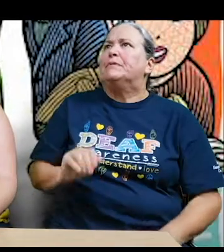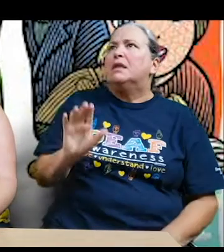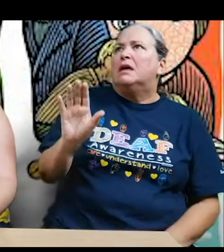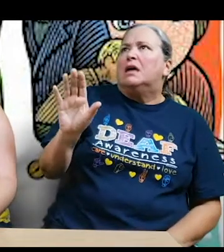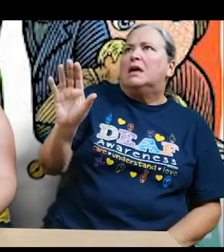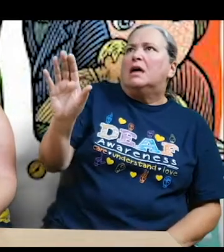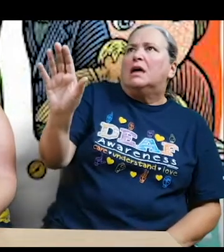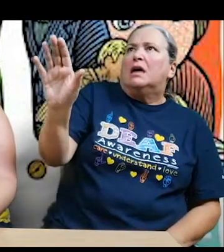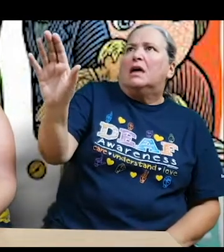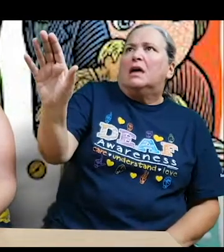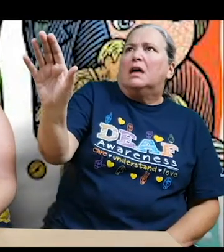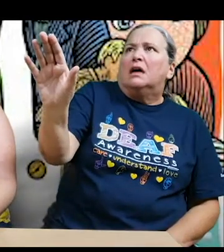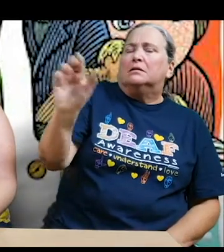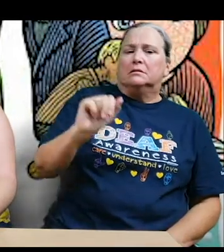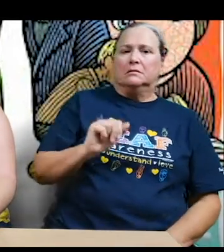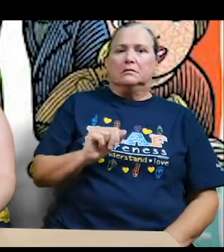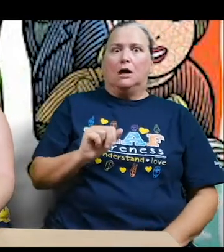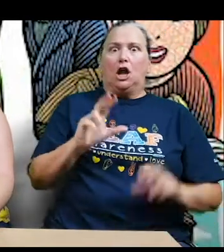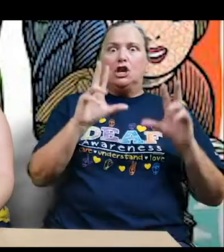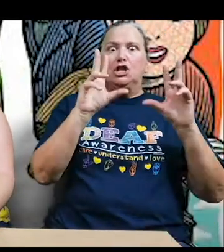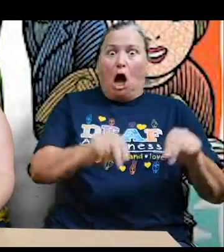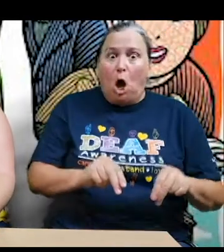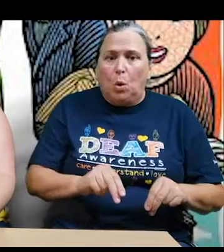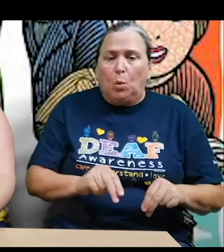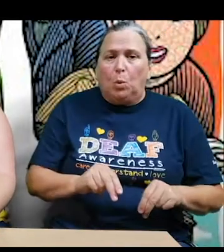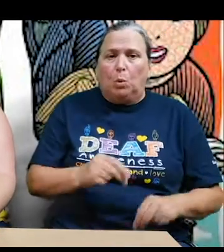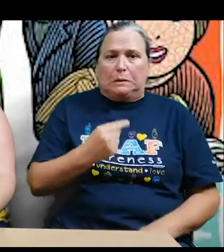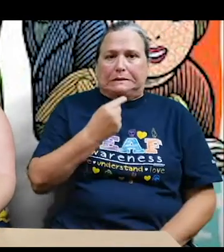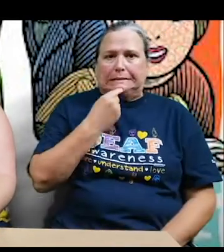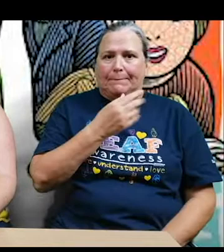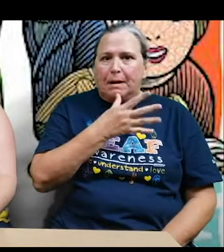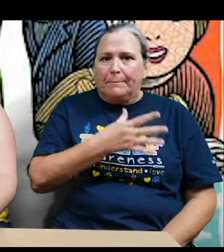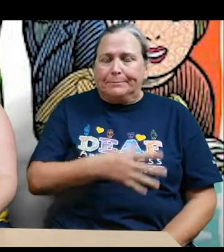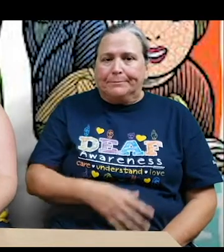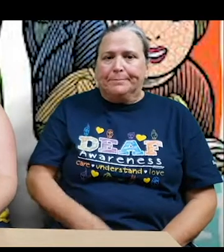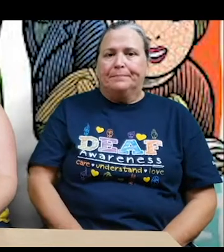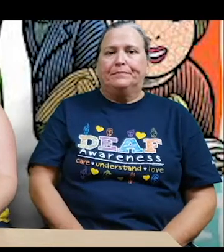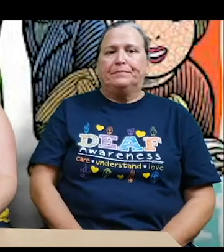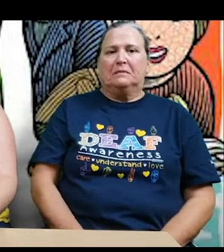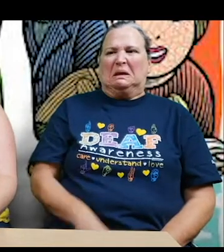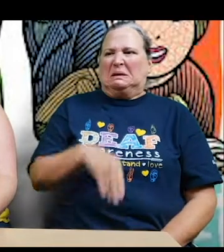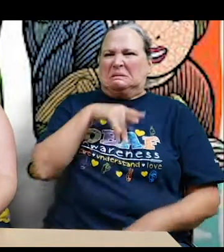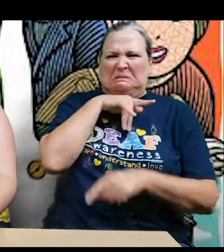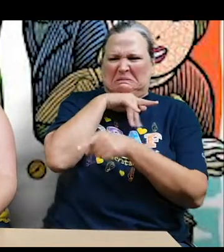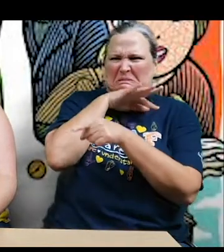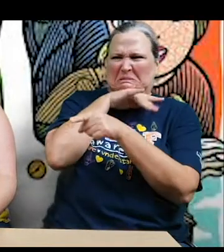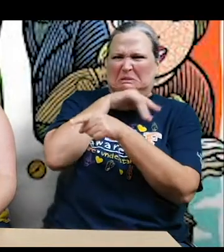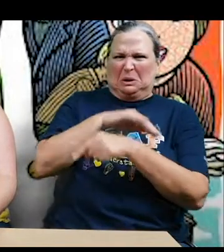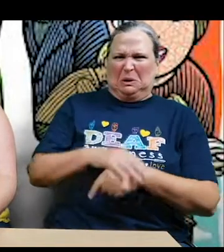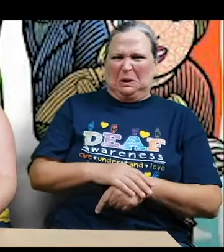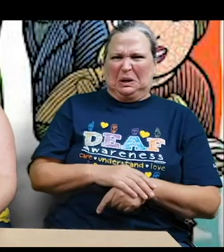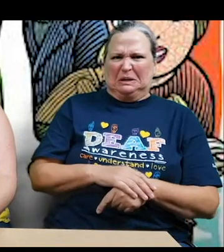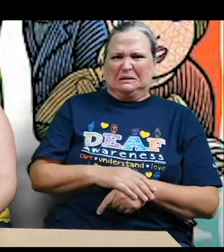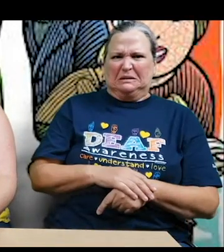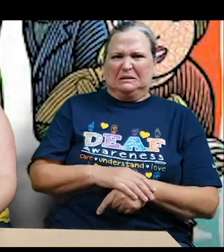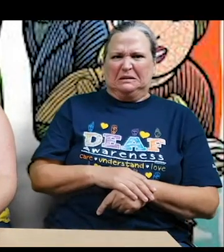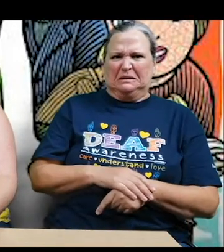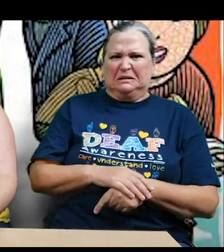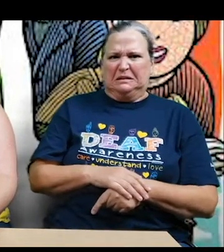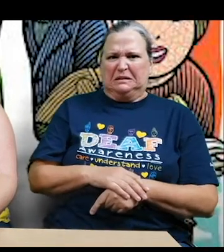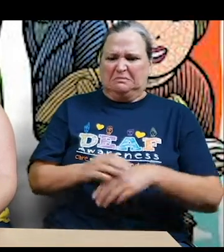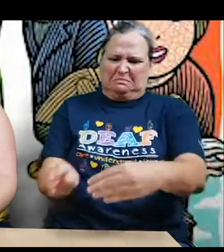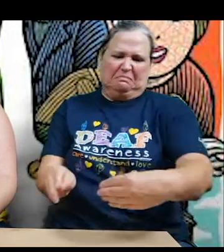out his hand for Edward. "No," said Mom. "Dirty." She put the child back